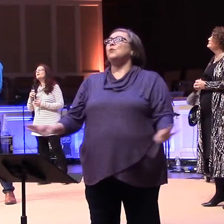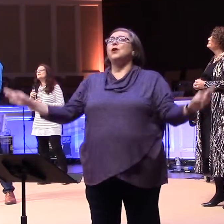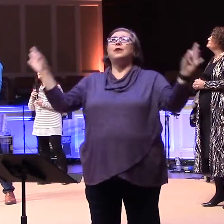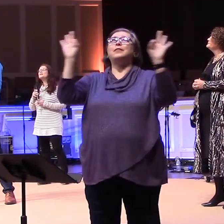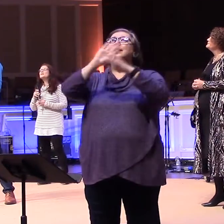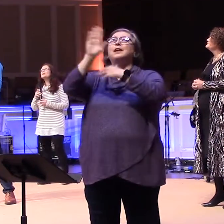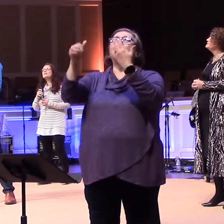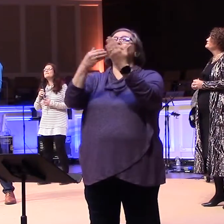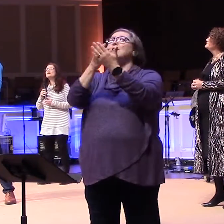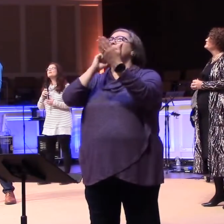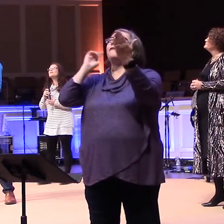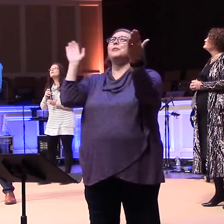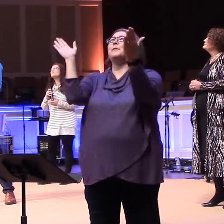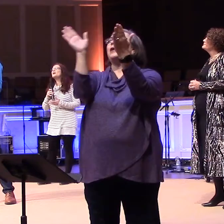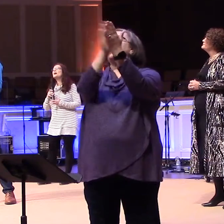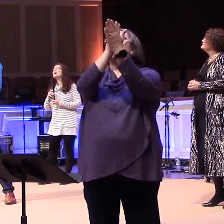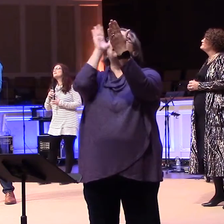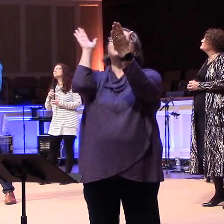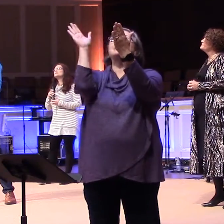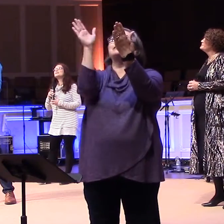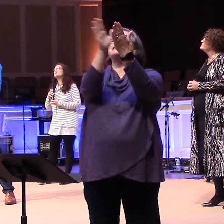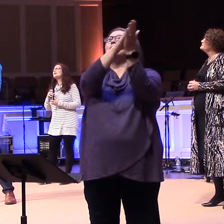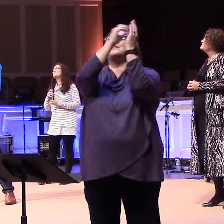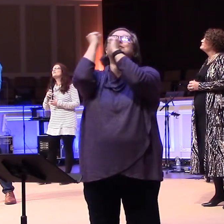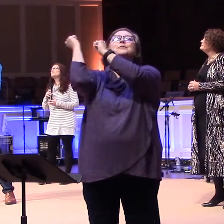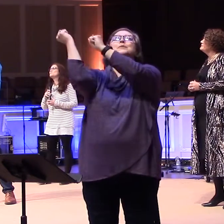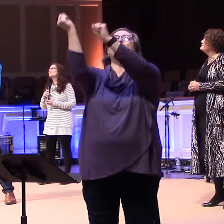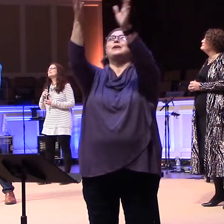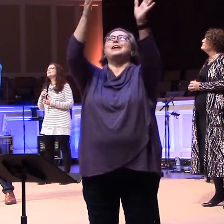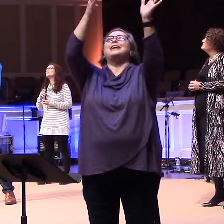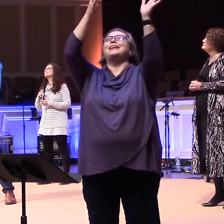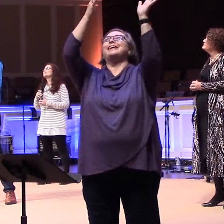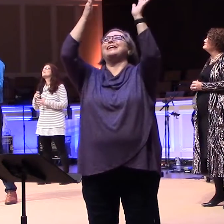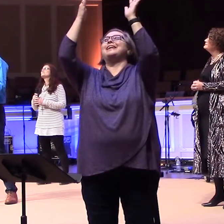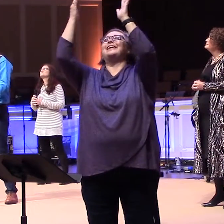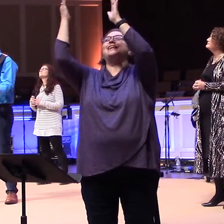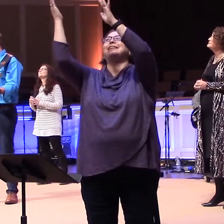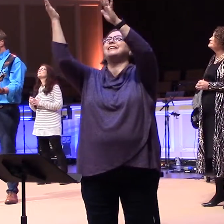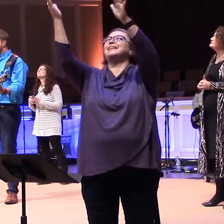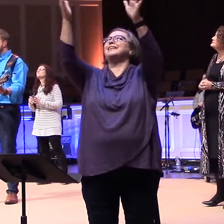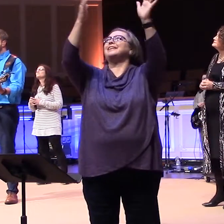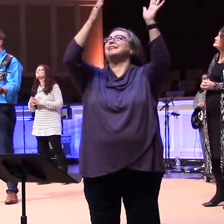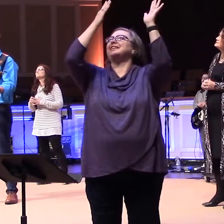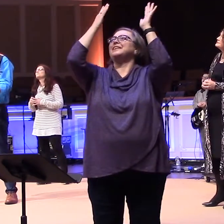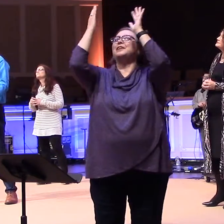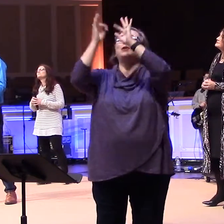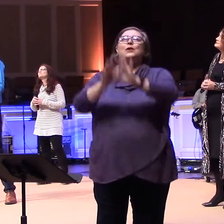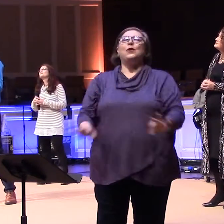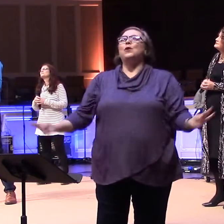And worthy of all the praise we could ever bring.